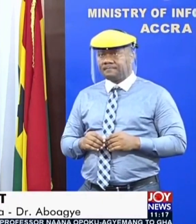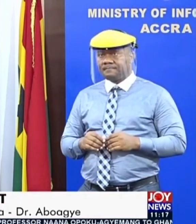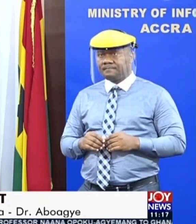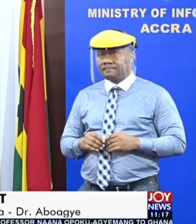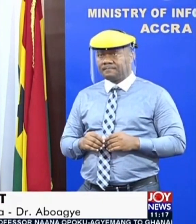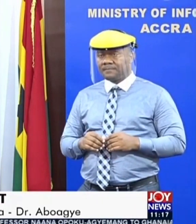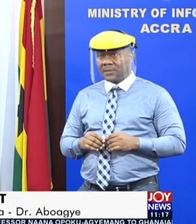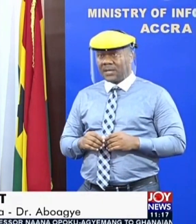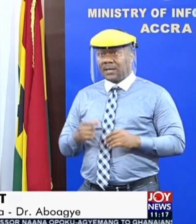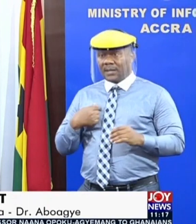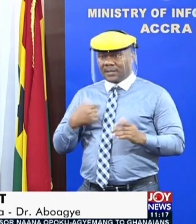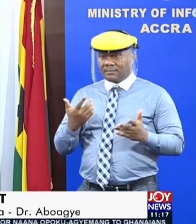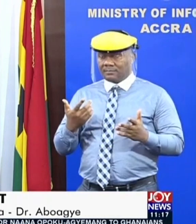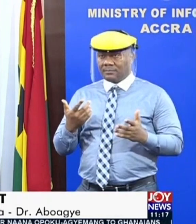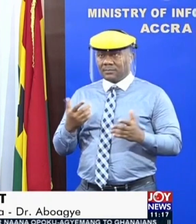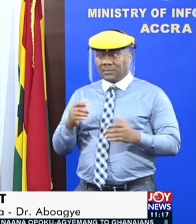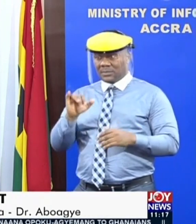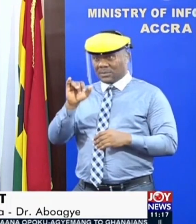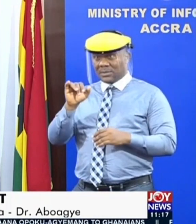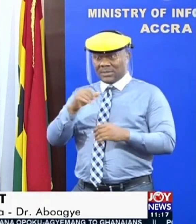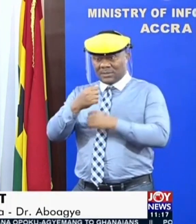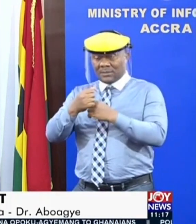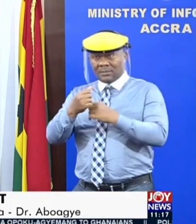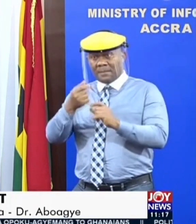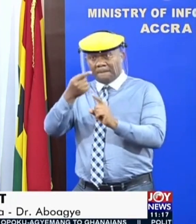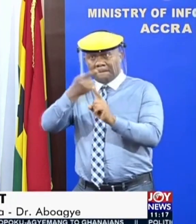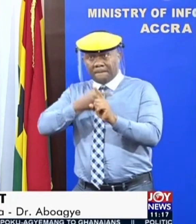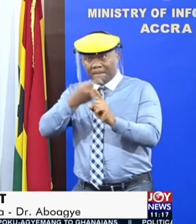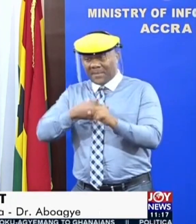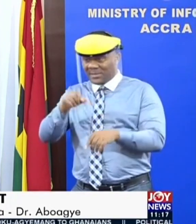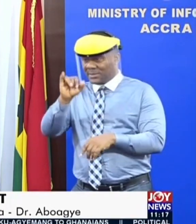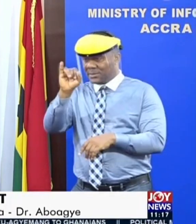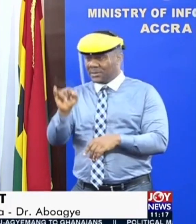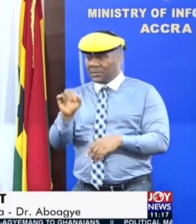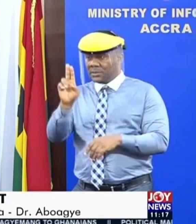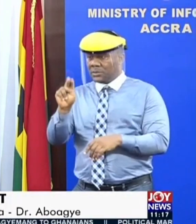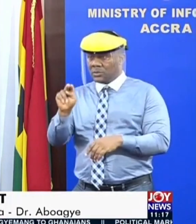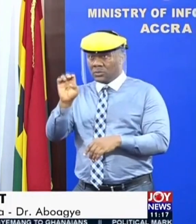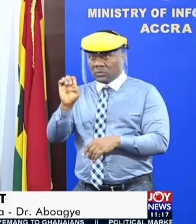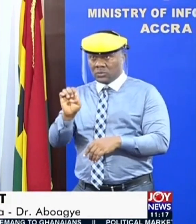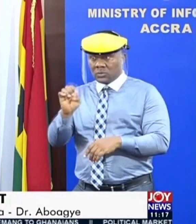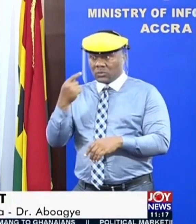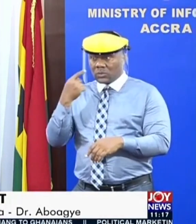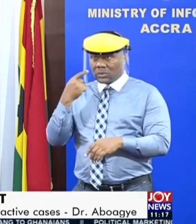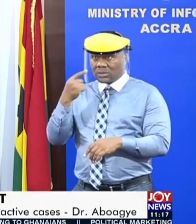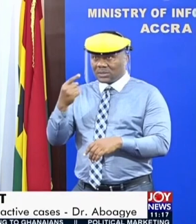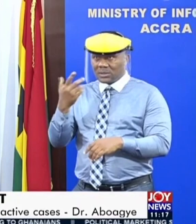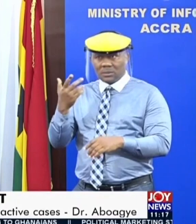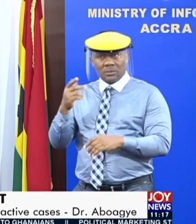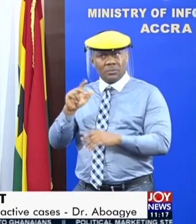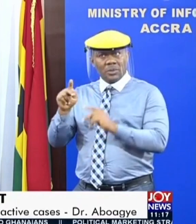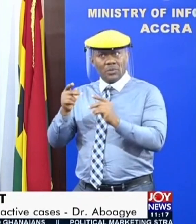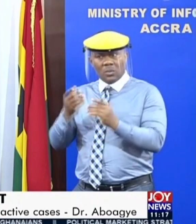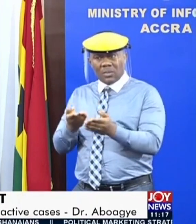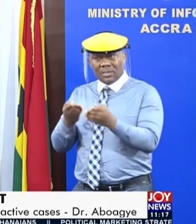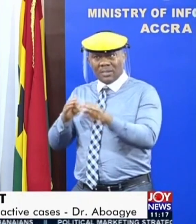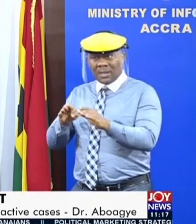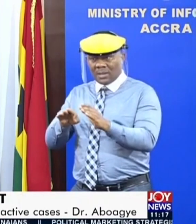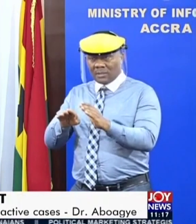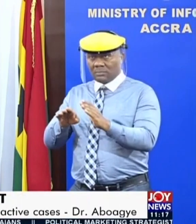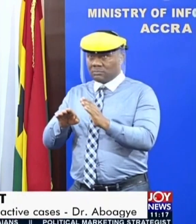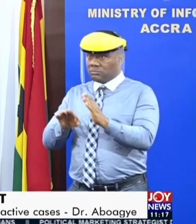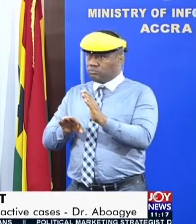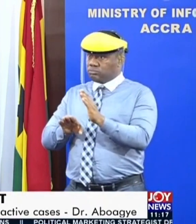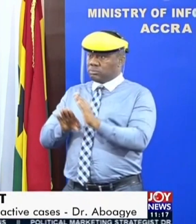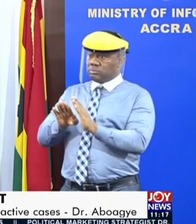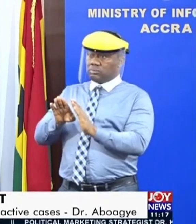our peak, you can see that in June, when we had an increase, we also saw that the number of deaths had also gone up. And as the numbers come